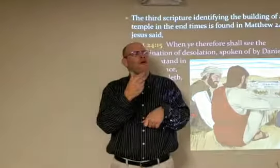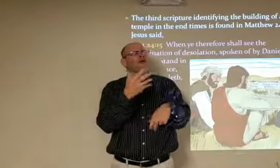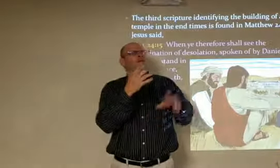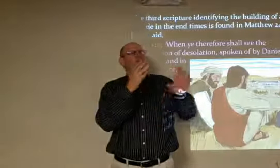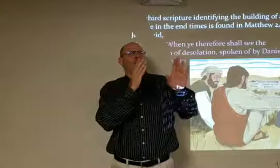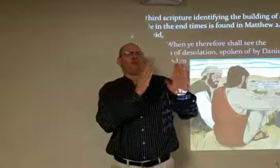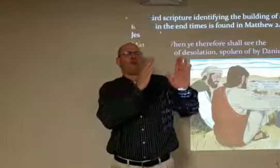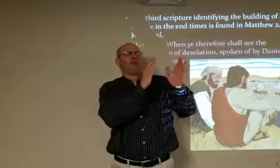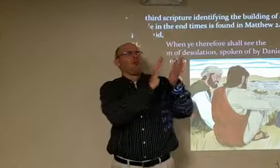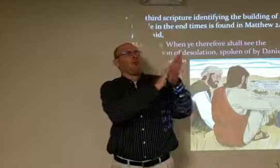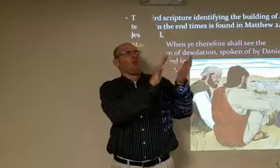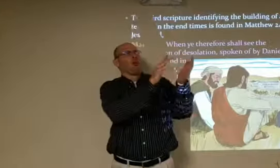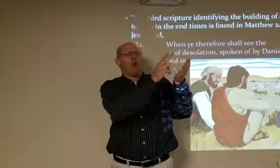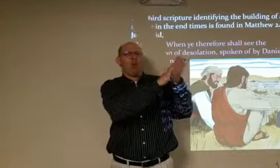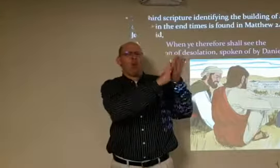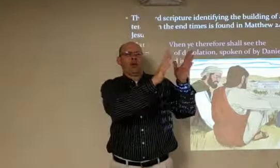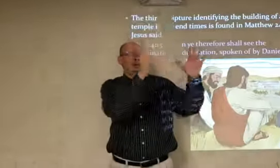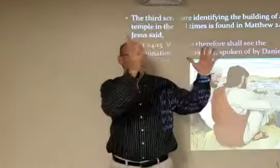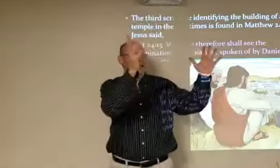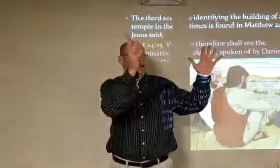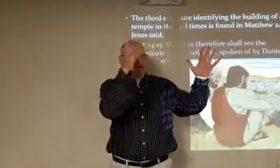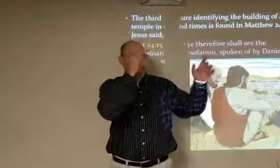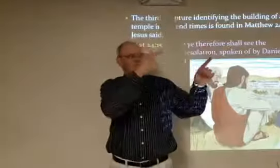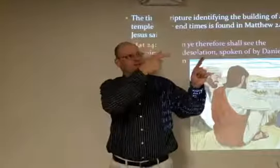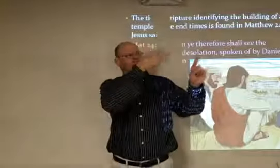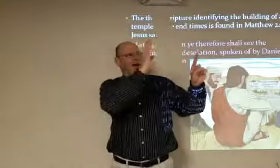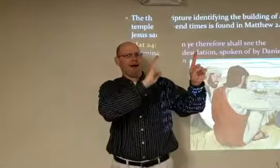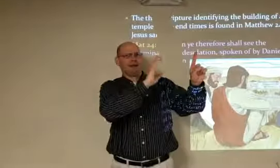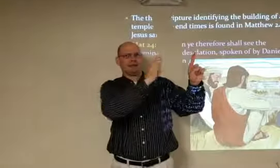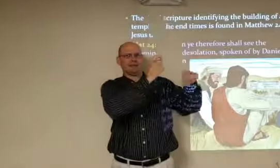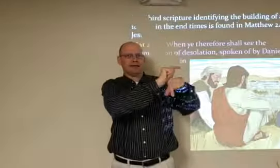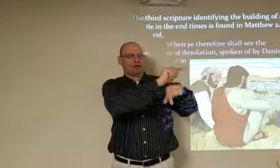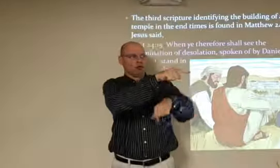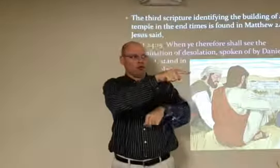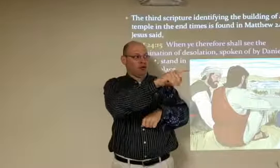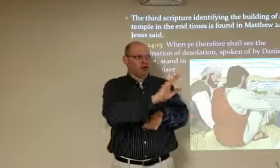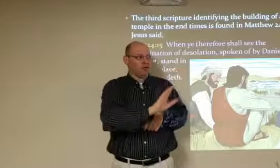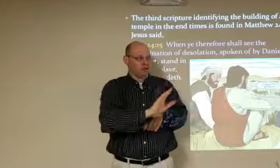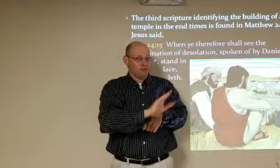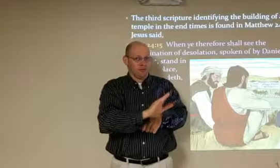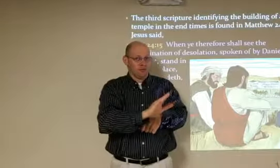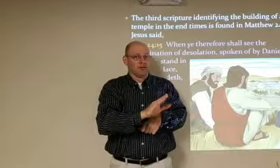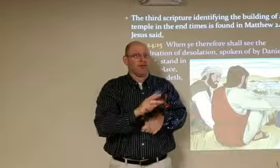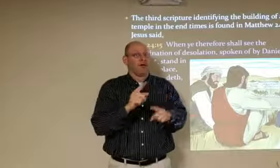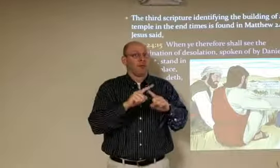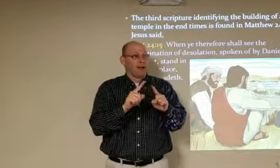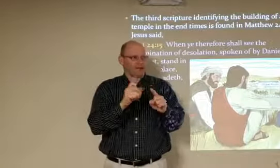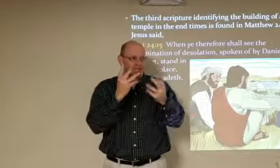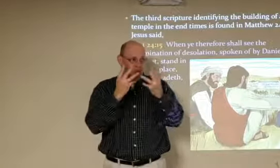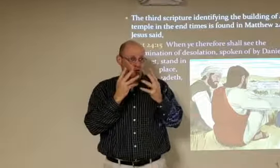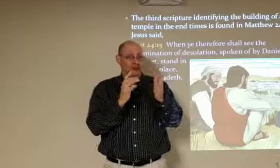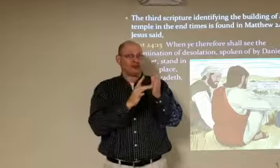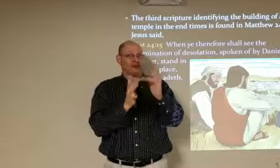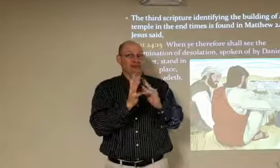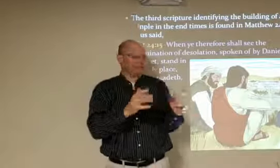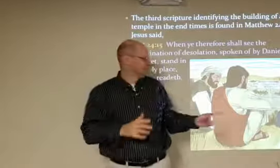And one of the disciples says, oh, look at the temple, it's so beautiful. And, it was a good point, it was God's